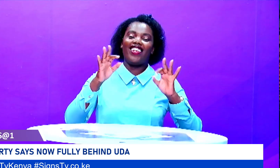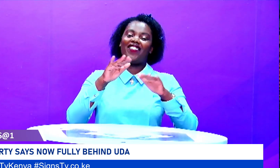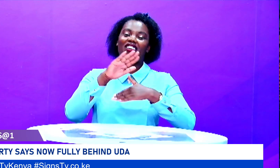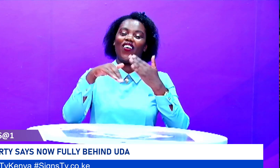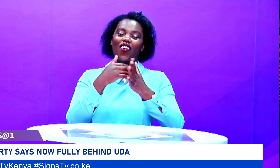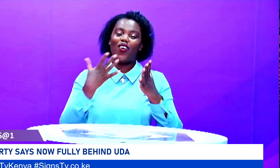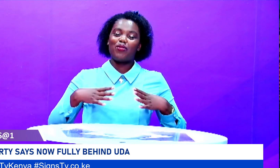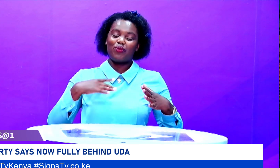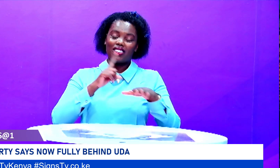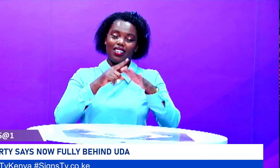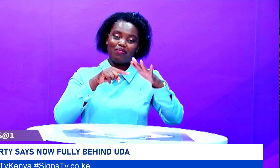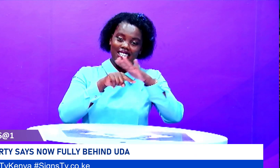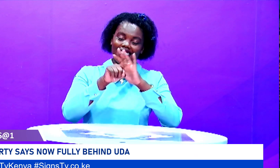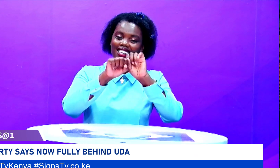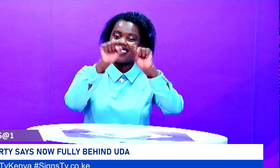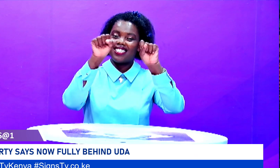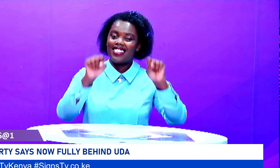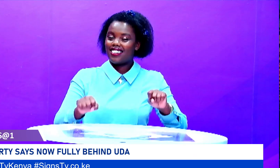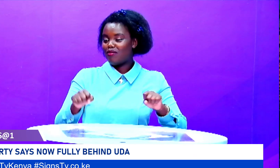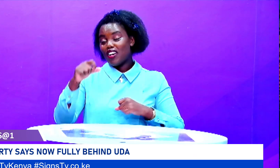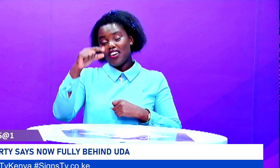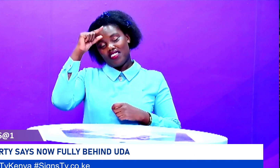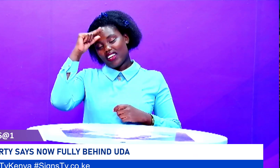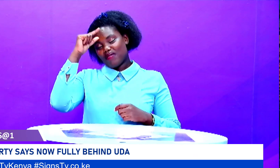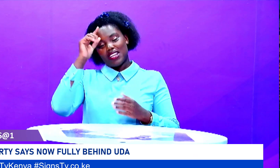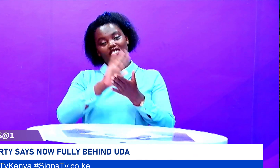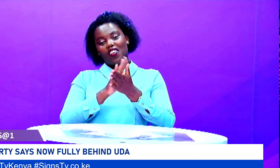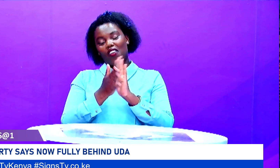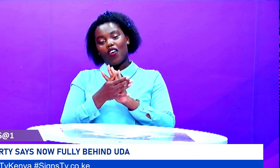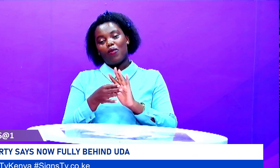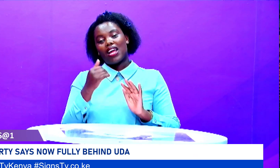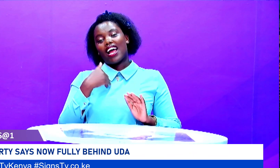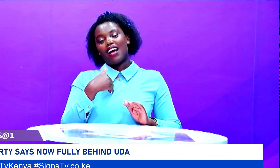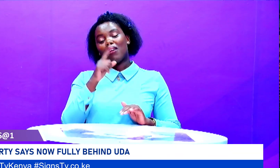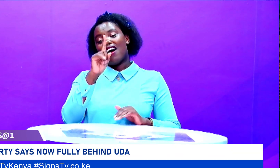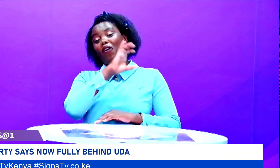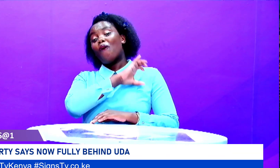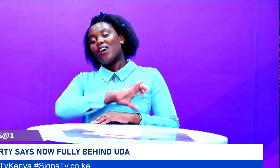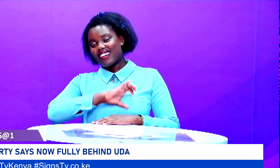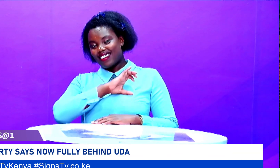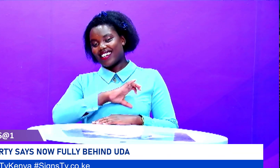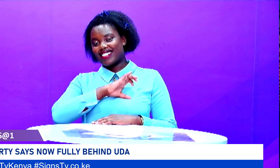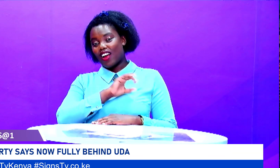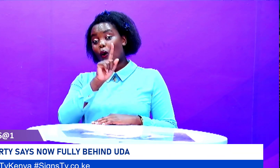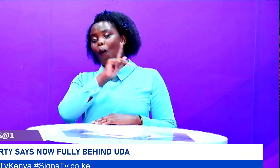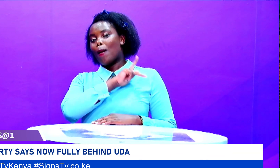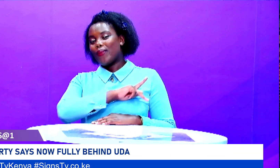I don't know if when people enter the system, government have